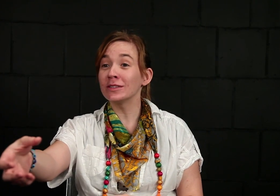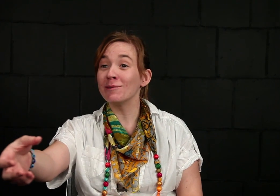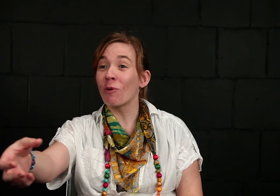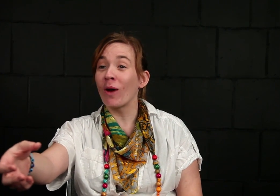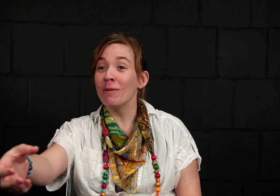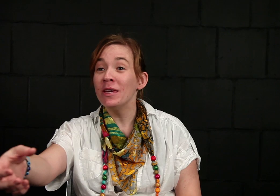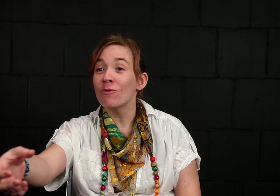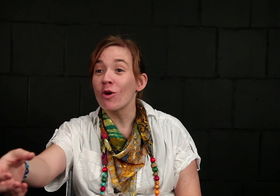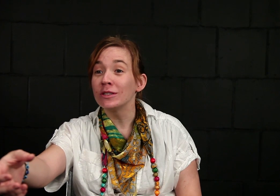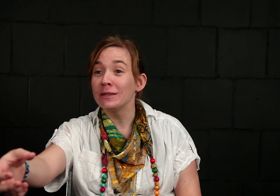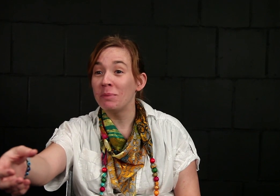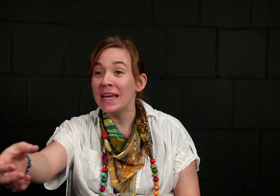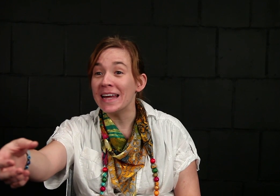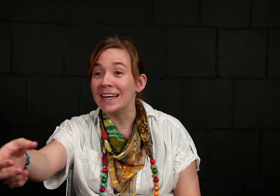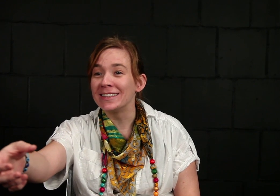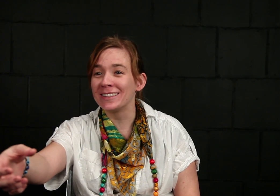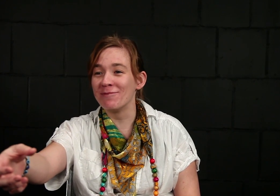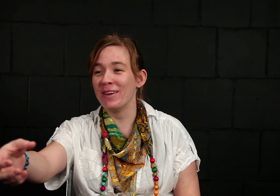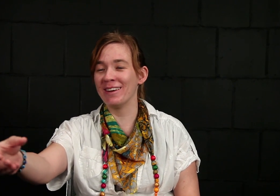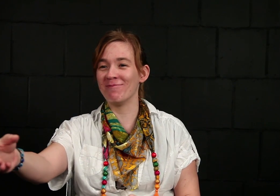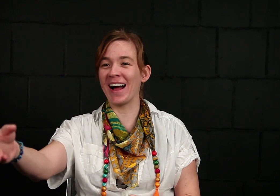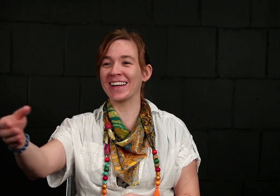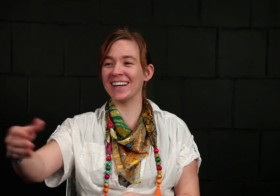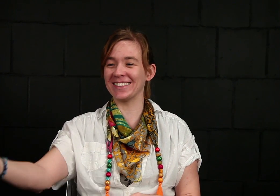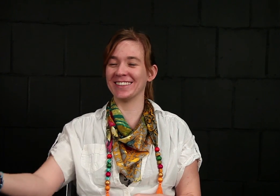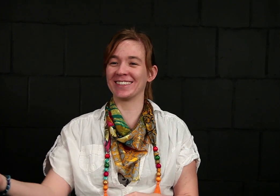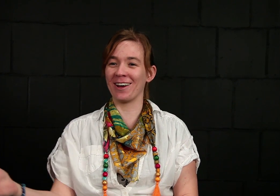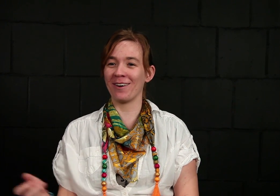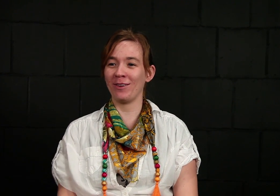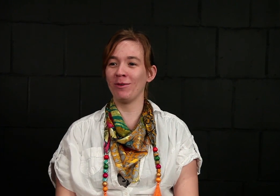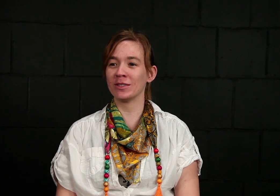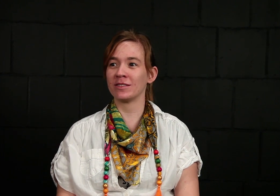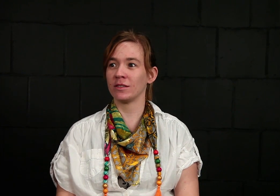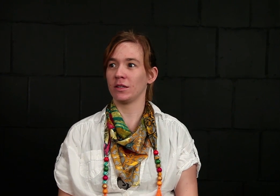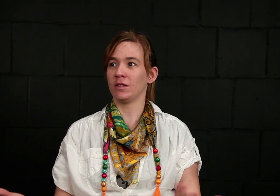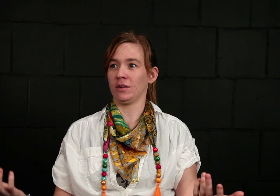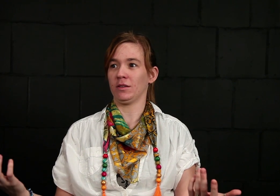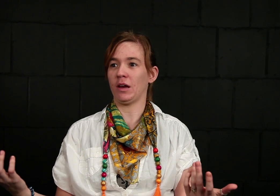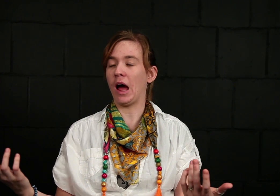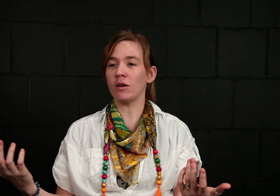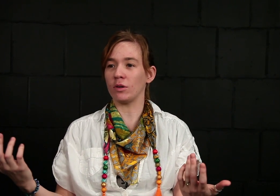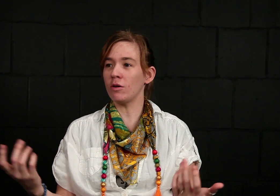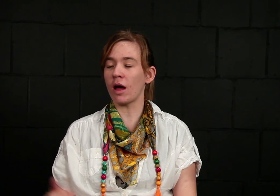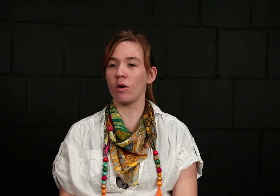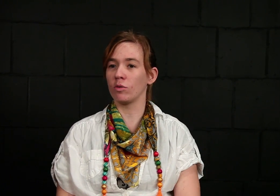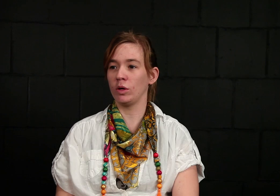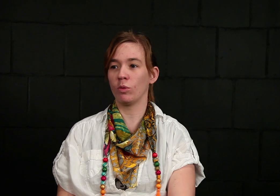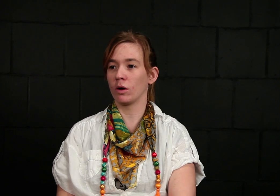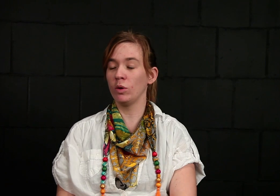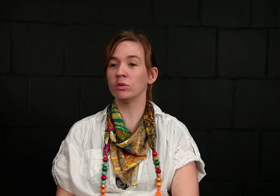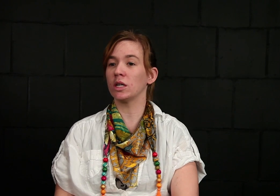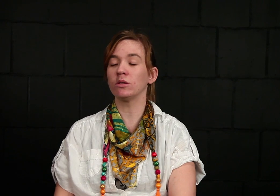some Arabian roasted peanuts?" to me and my cousin. So I don't know how old we were. We was under